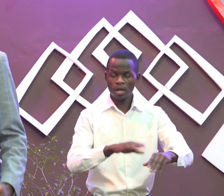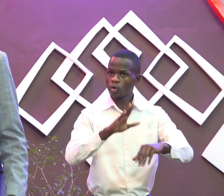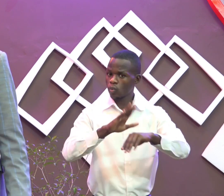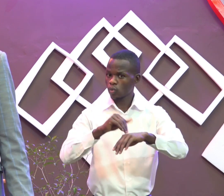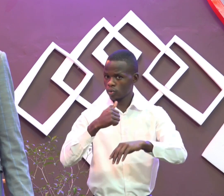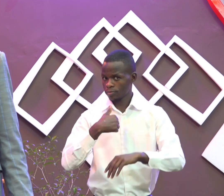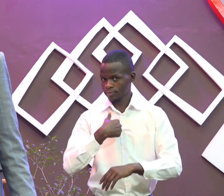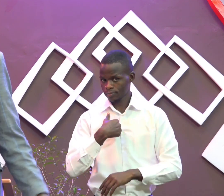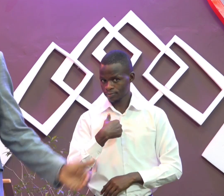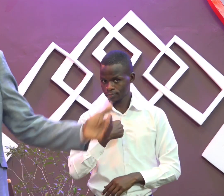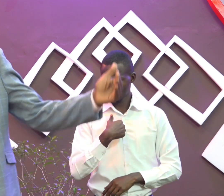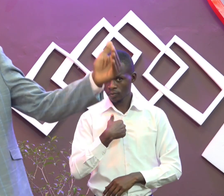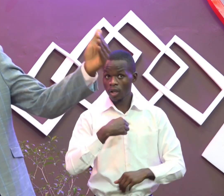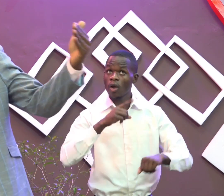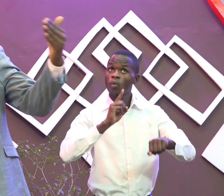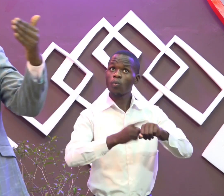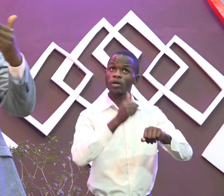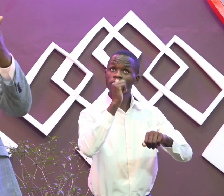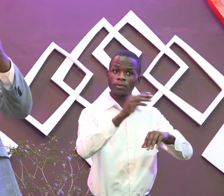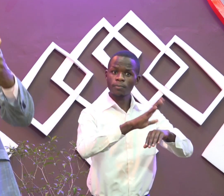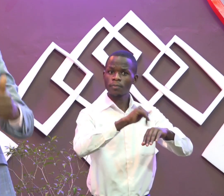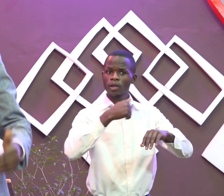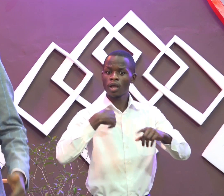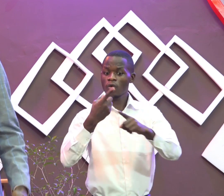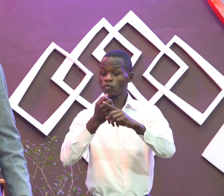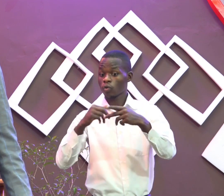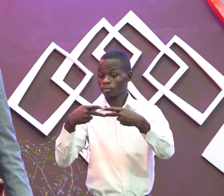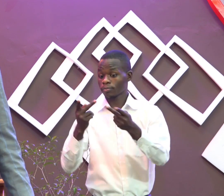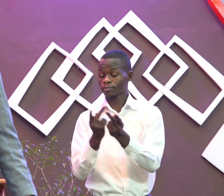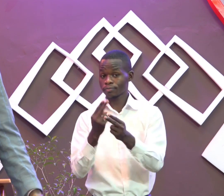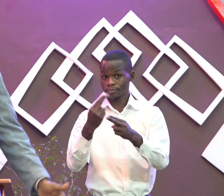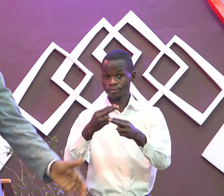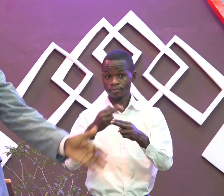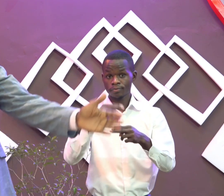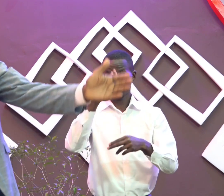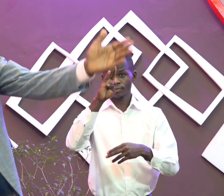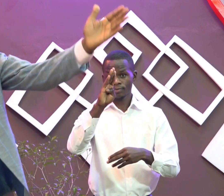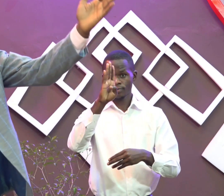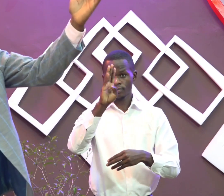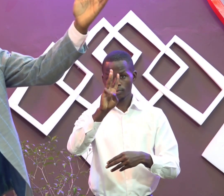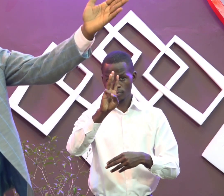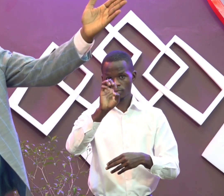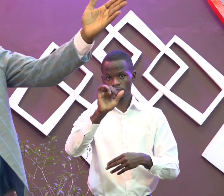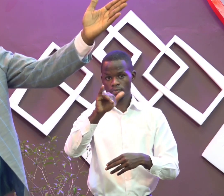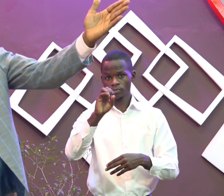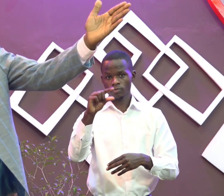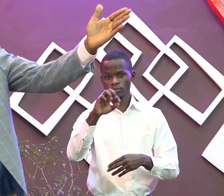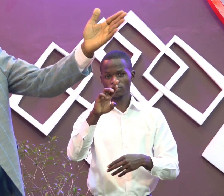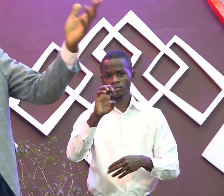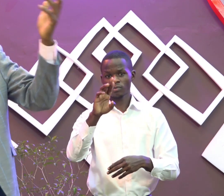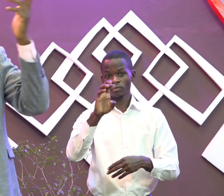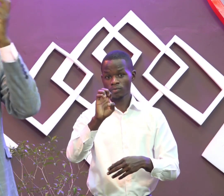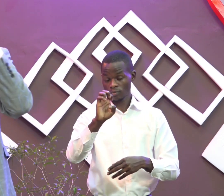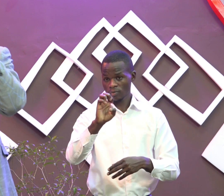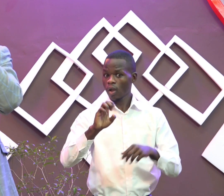Nampita. He called me. Boyampita nali mve bweyogerere nzija. When he called me, I was coming from Bweyogerere. Bandi mukku. On